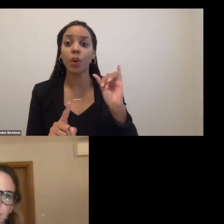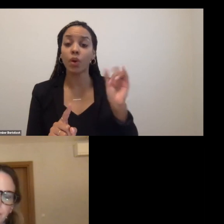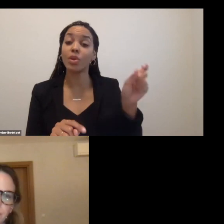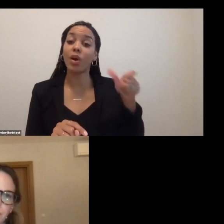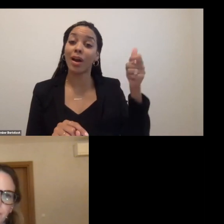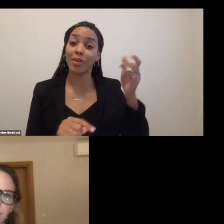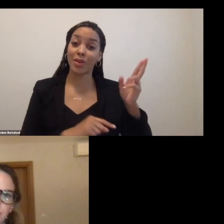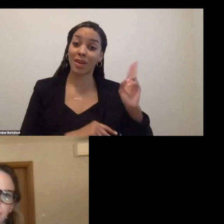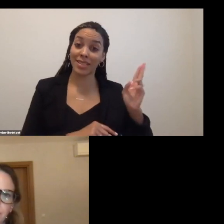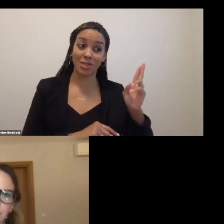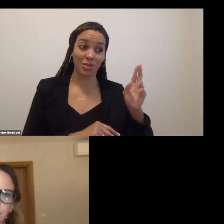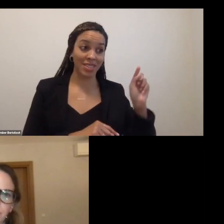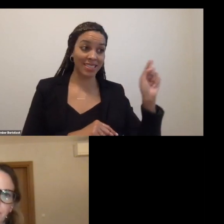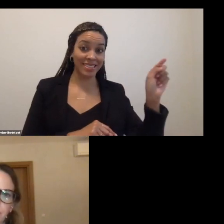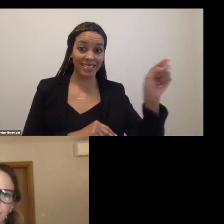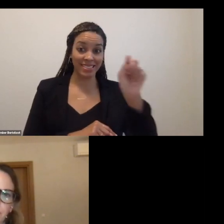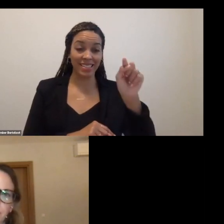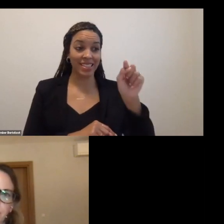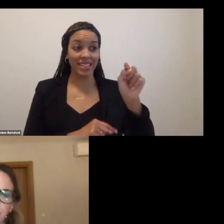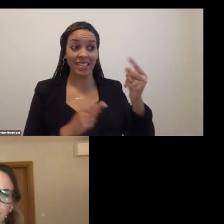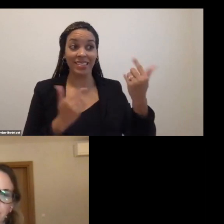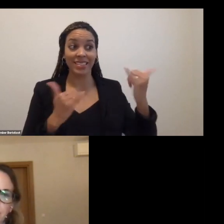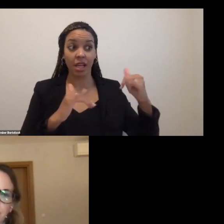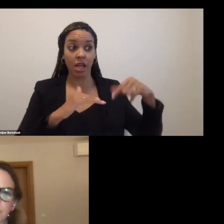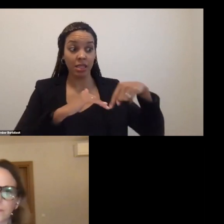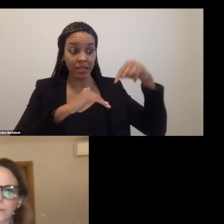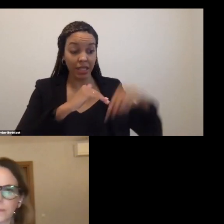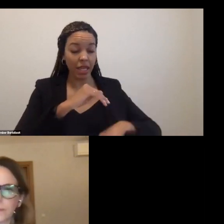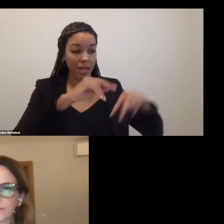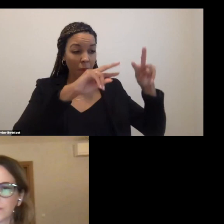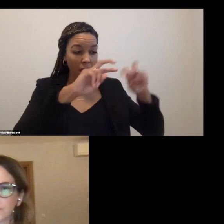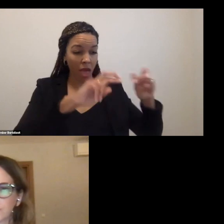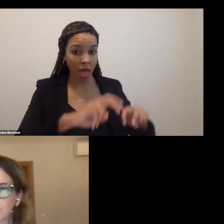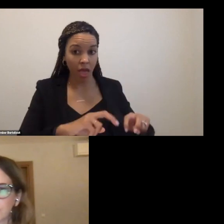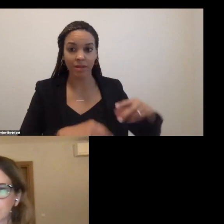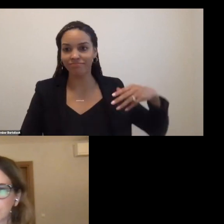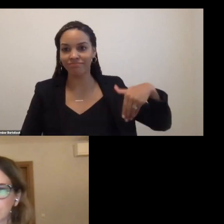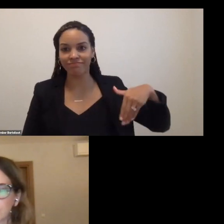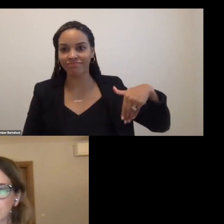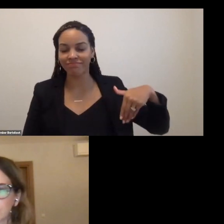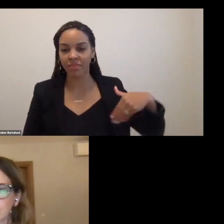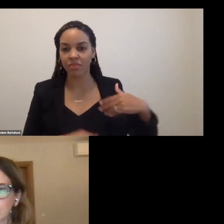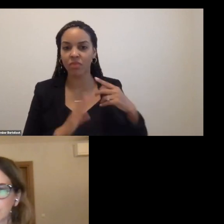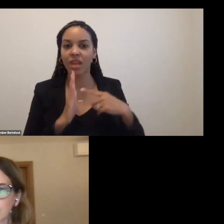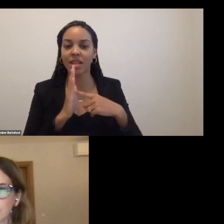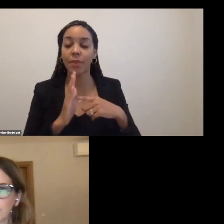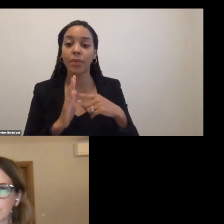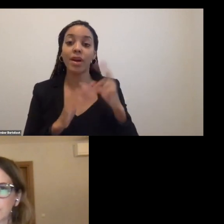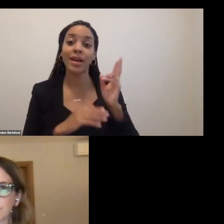are really unexplored. For instance, the history of art colonies